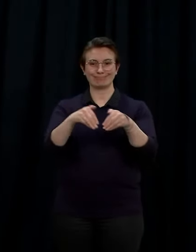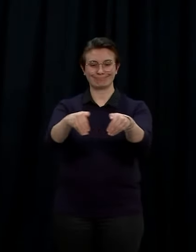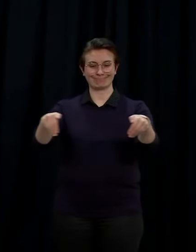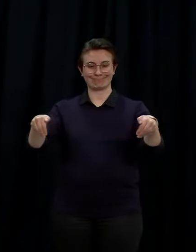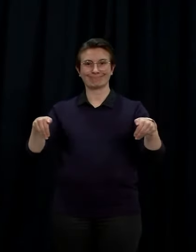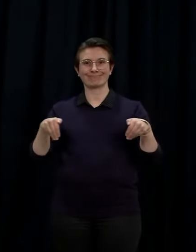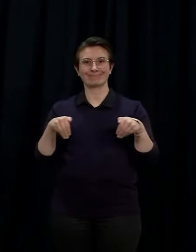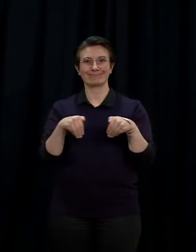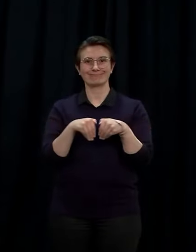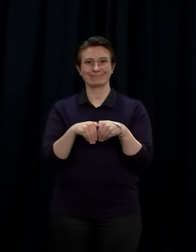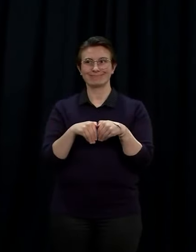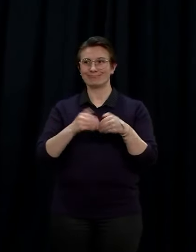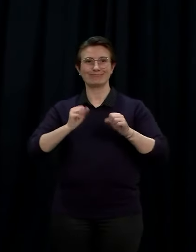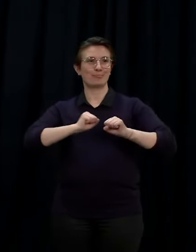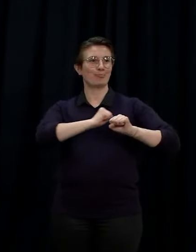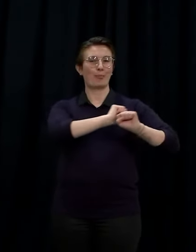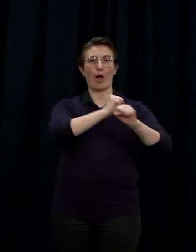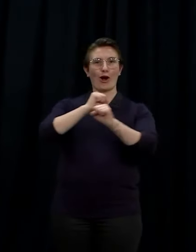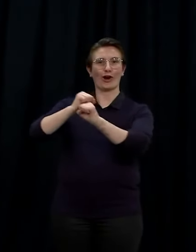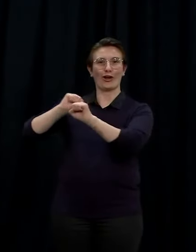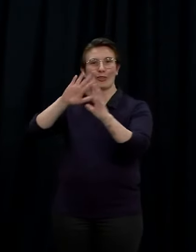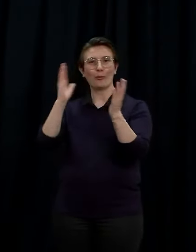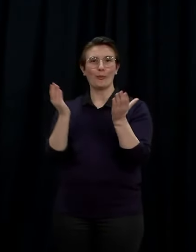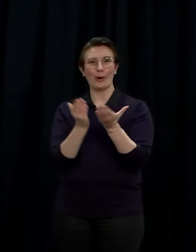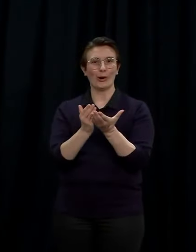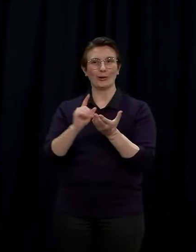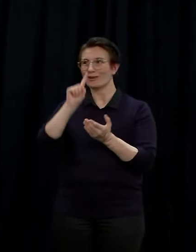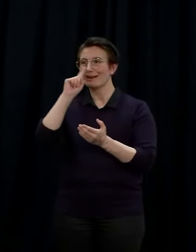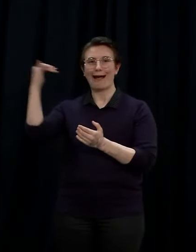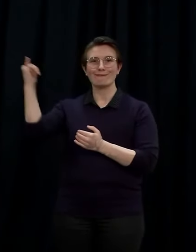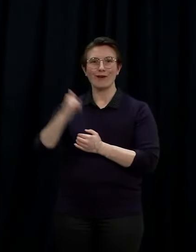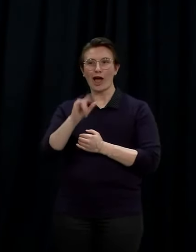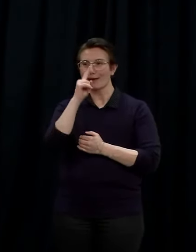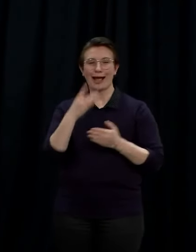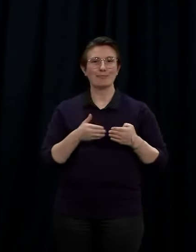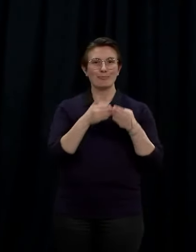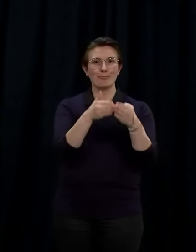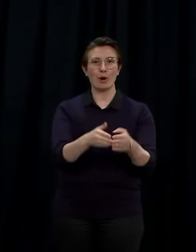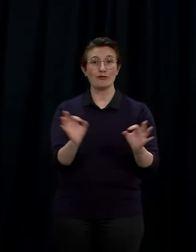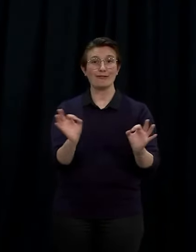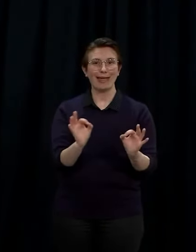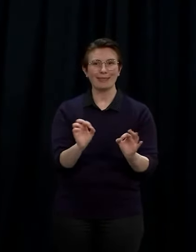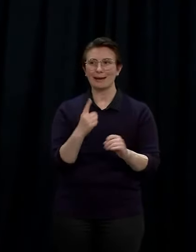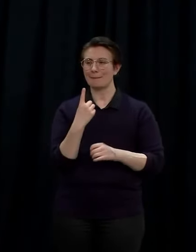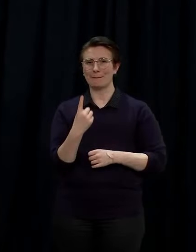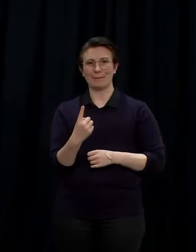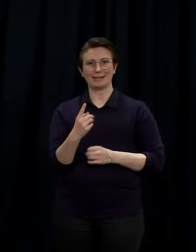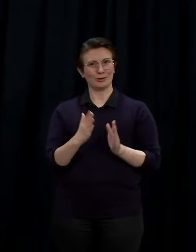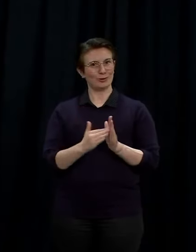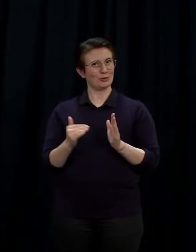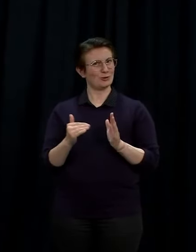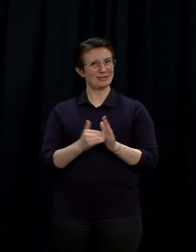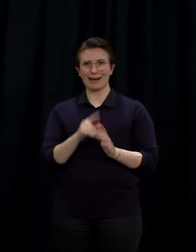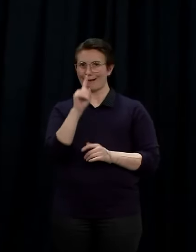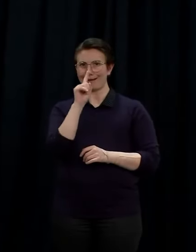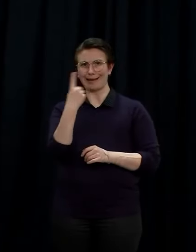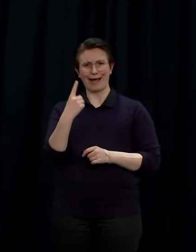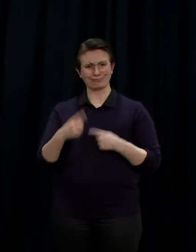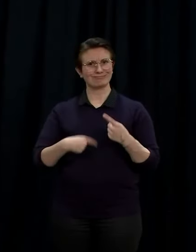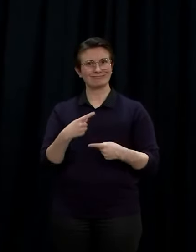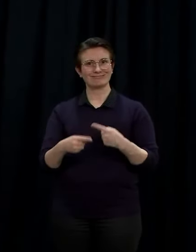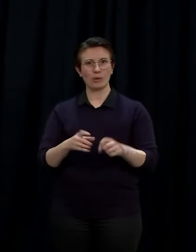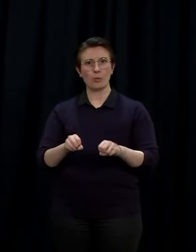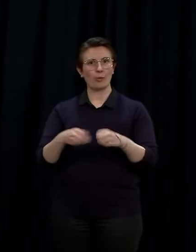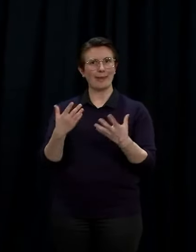just, as a nation, you can't exist. So we have essential goods and supplies that come in via air freight.